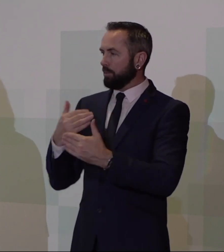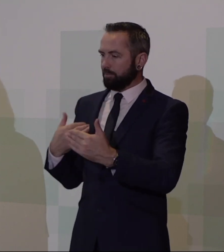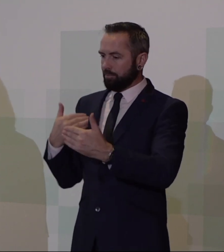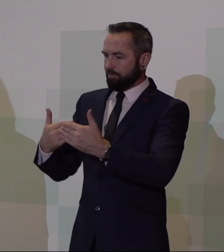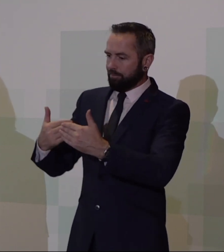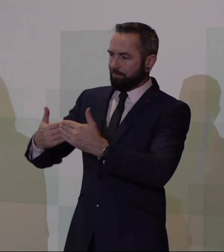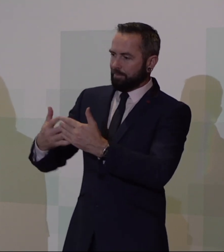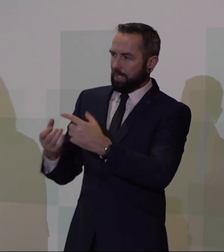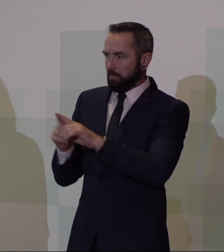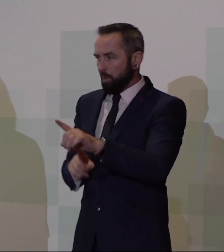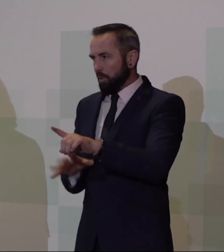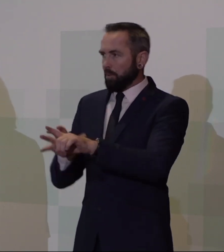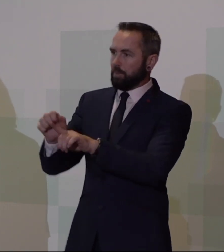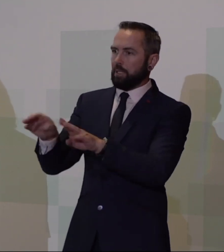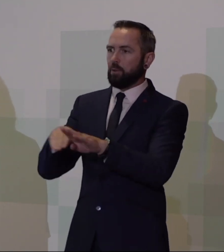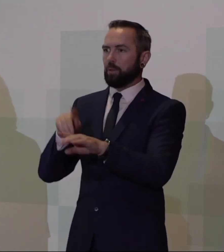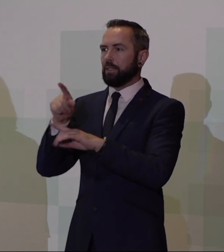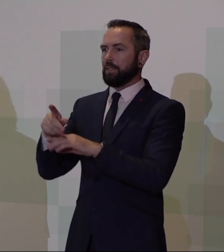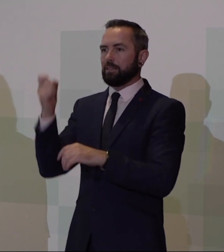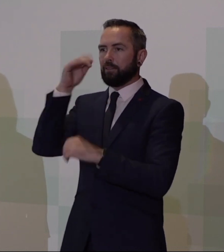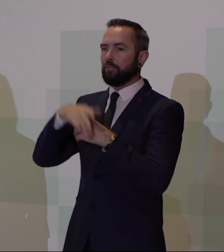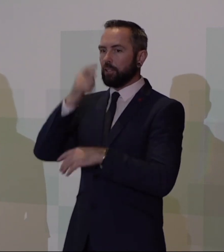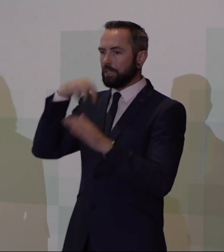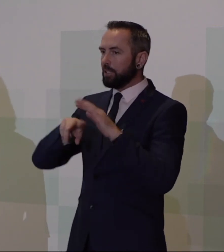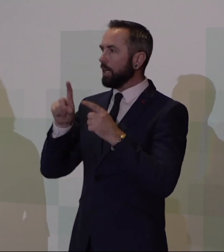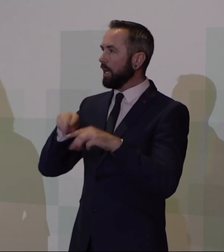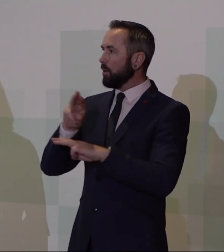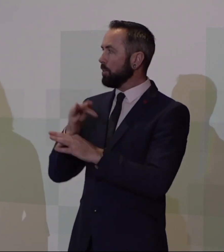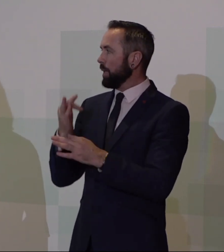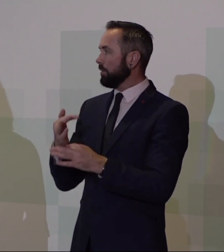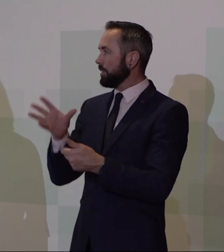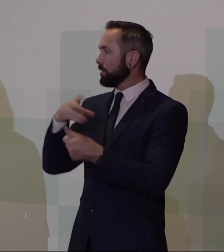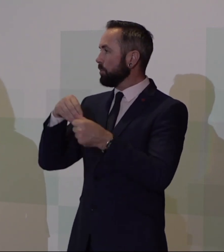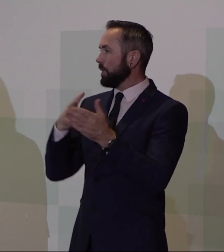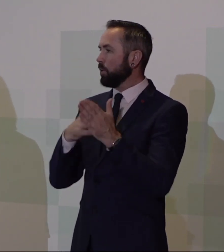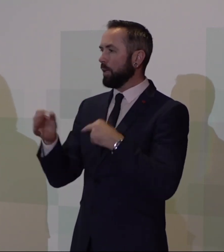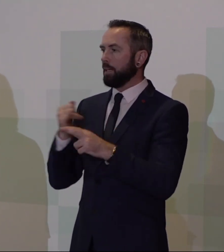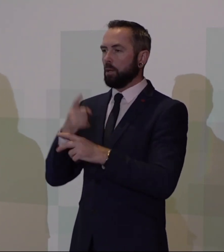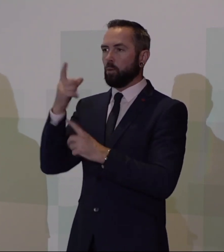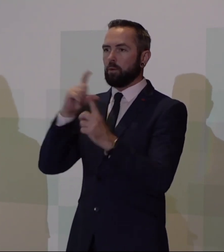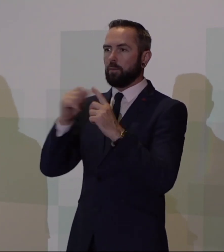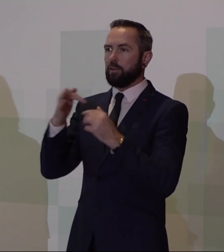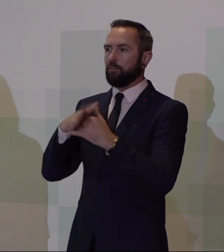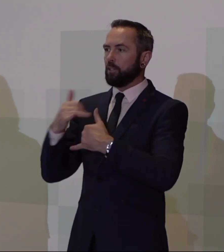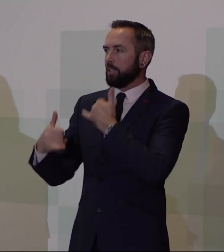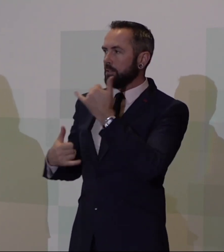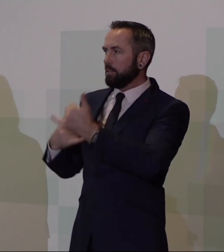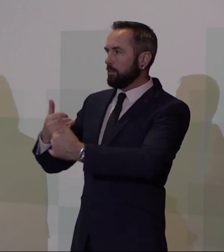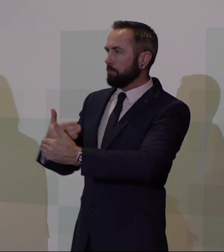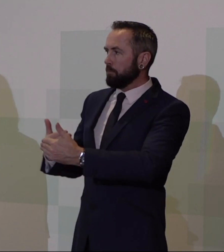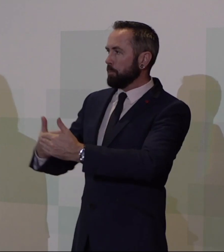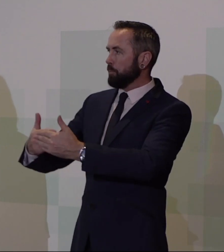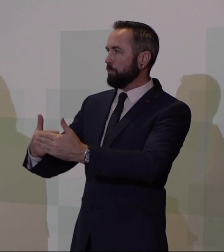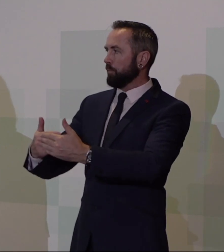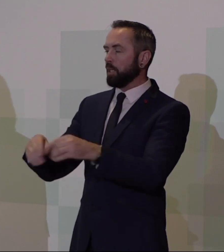with these difficulties is difficult for teachers and parents, especially when they're in one profession for many years. We